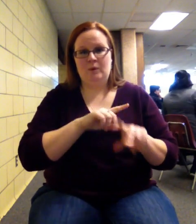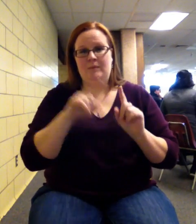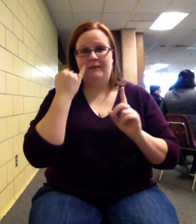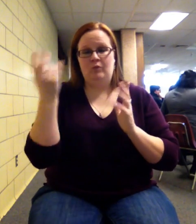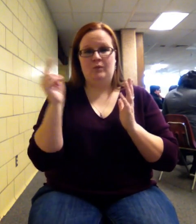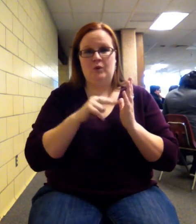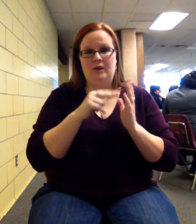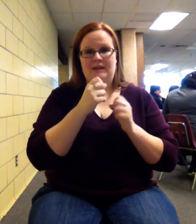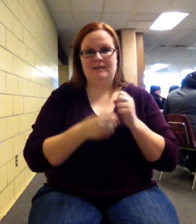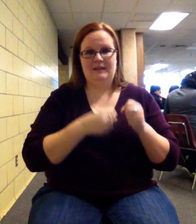the